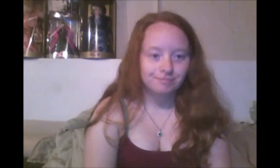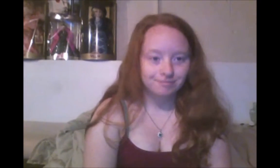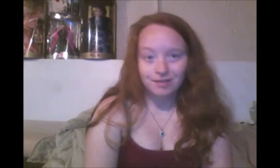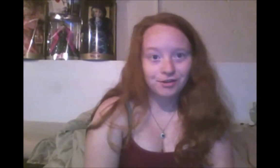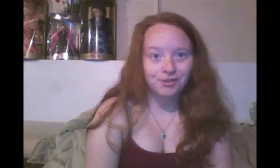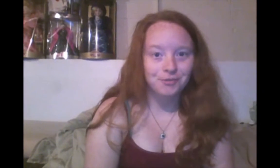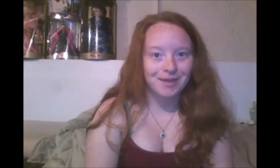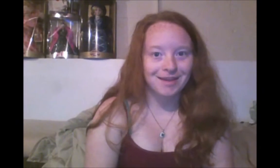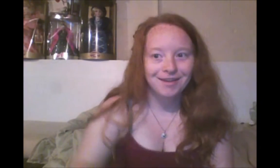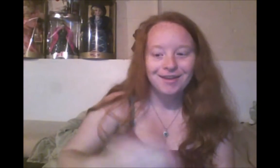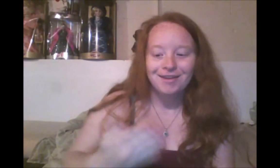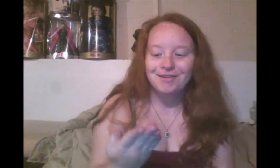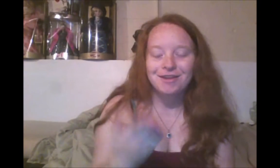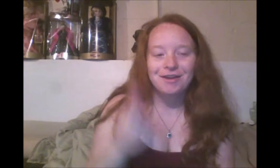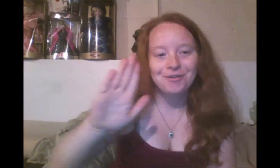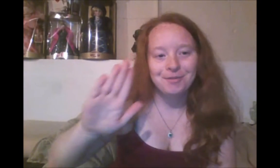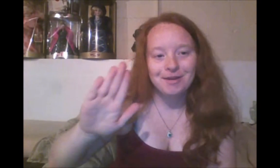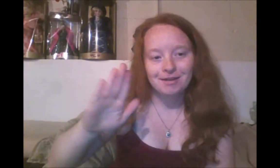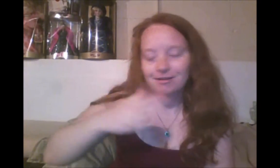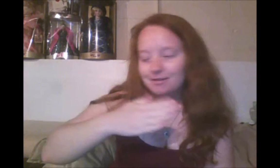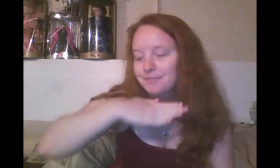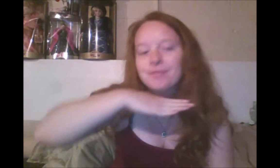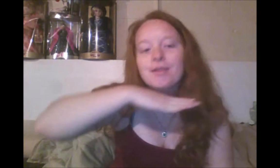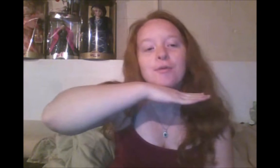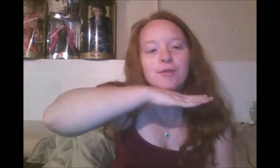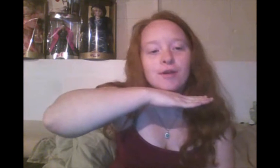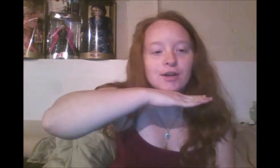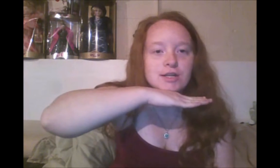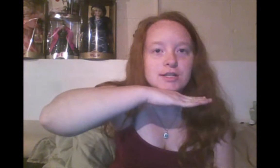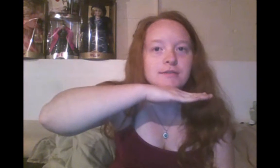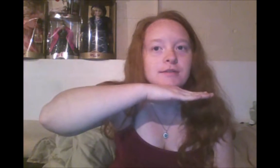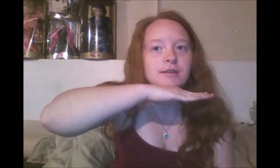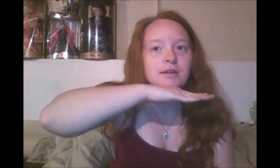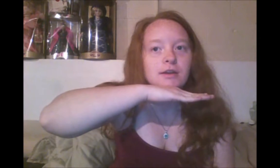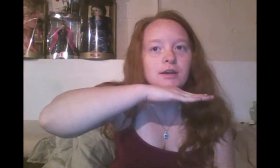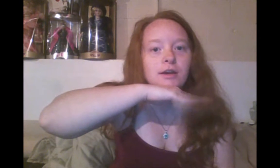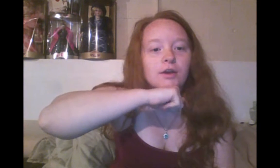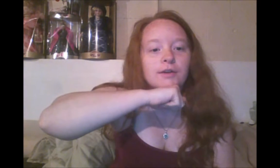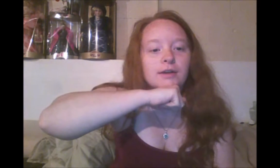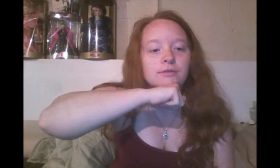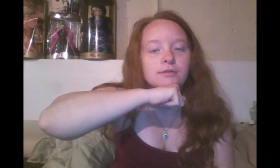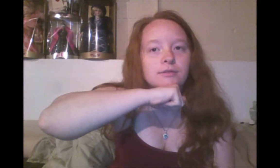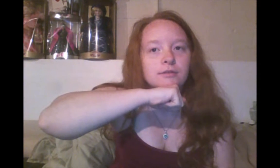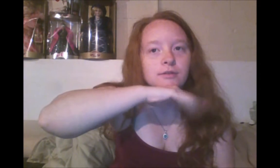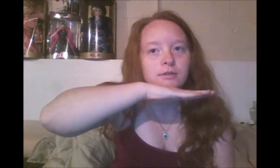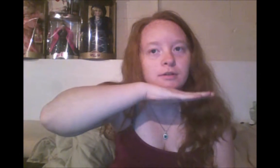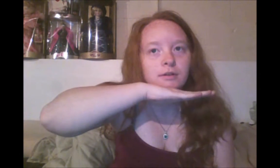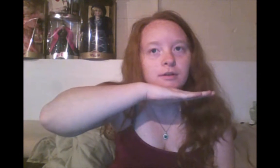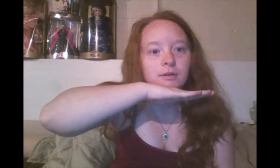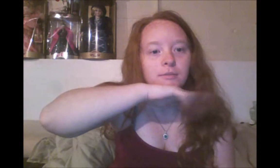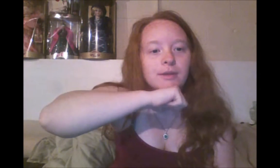That's all you do for pig. You take an open hand, put it on your chin, go down. Pig.